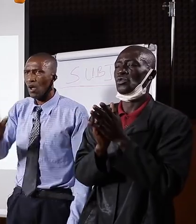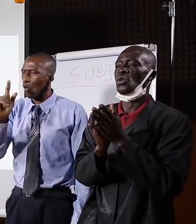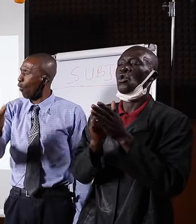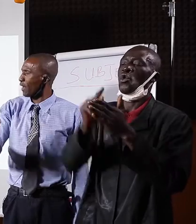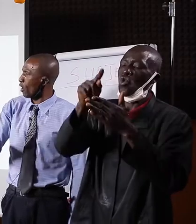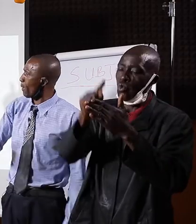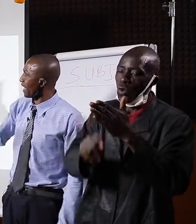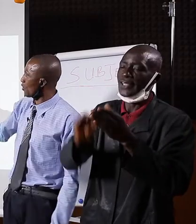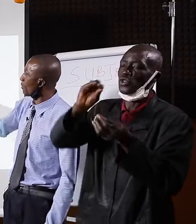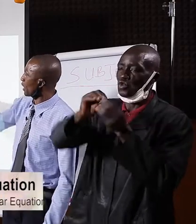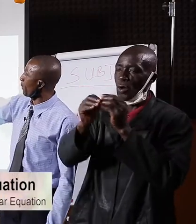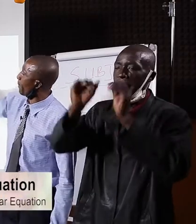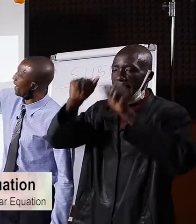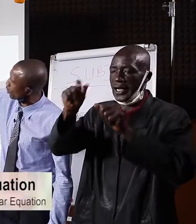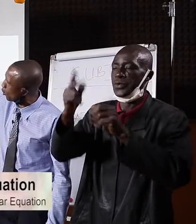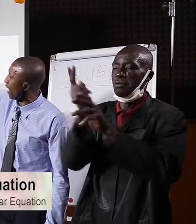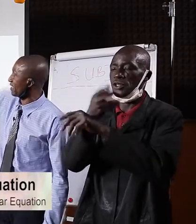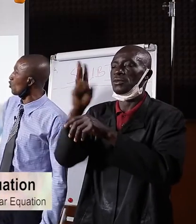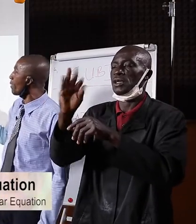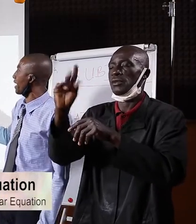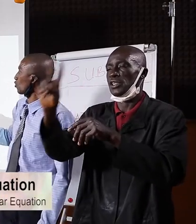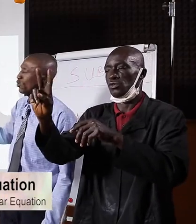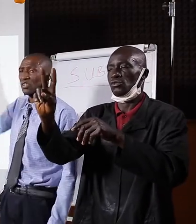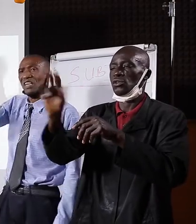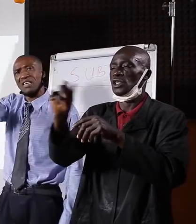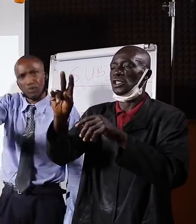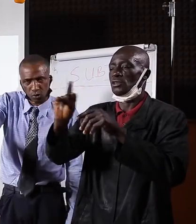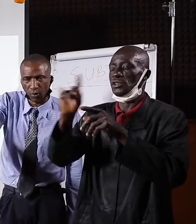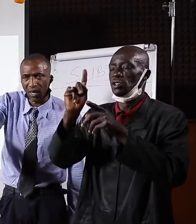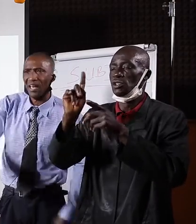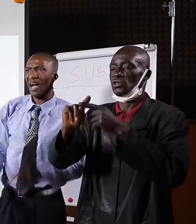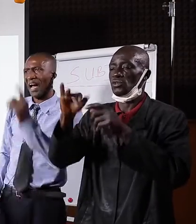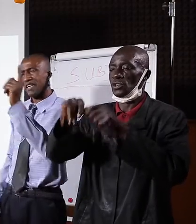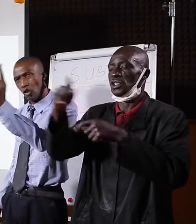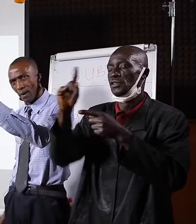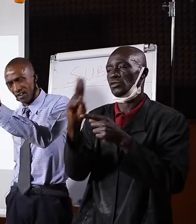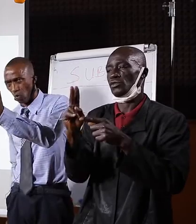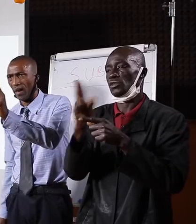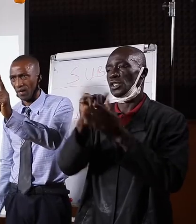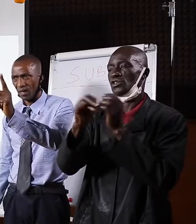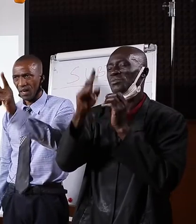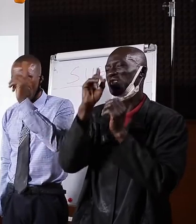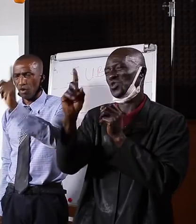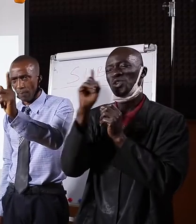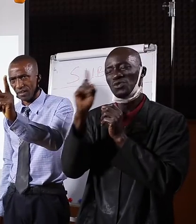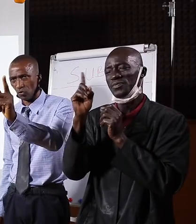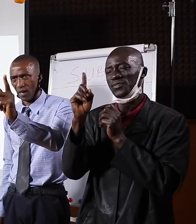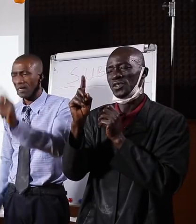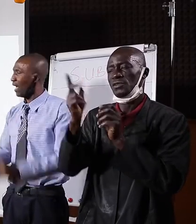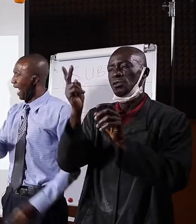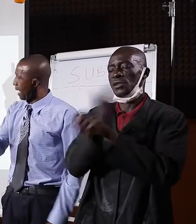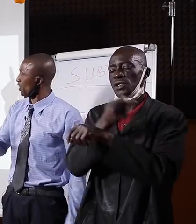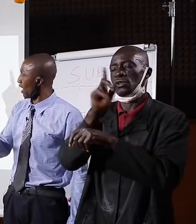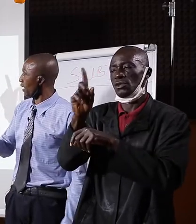again. One number can you multiply by 2 as a numerator to still give you 2, and the number is 1. The number is